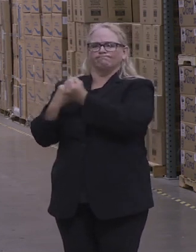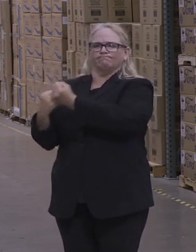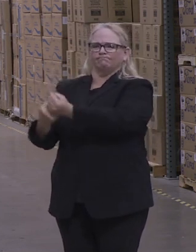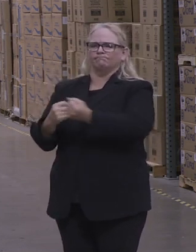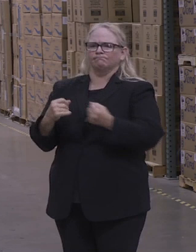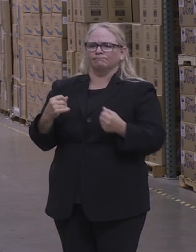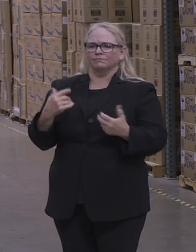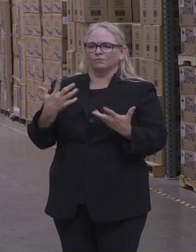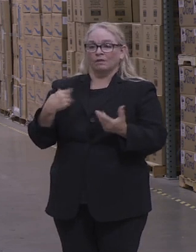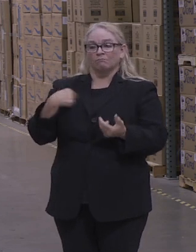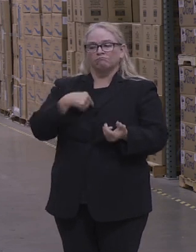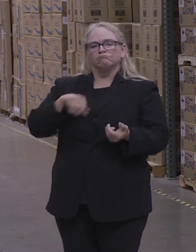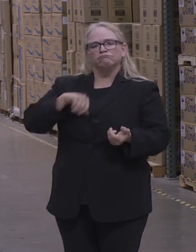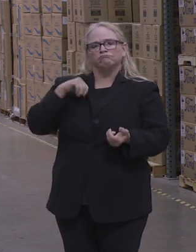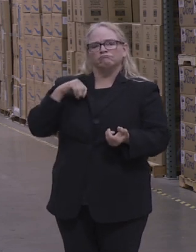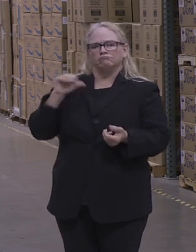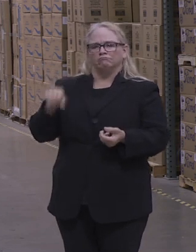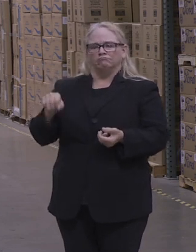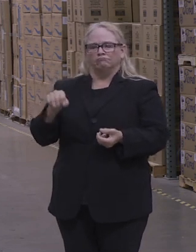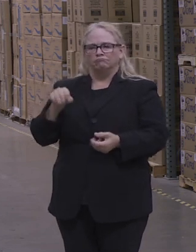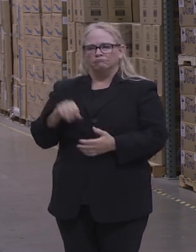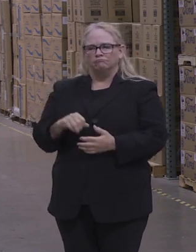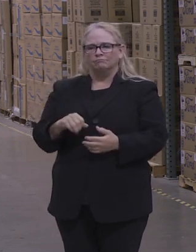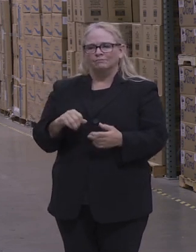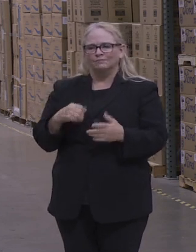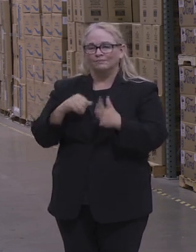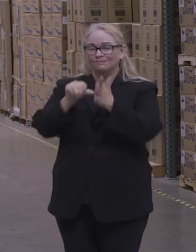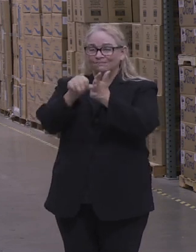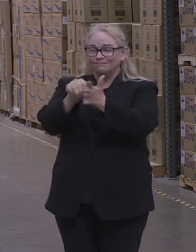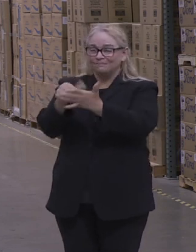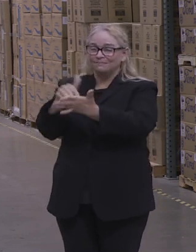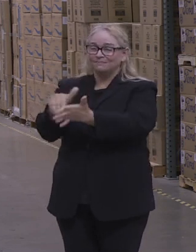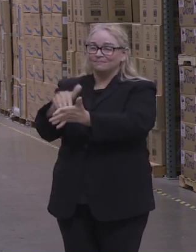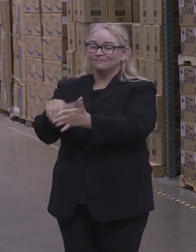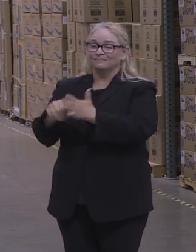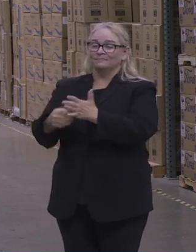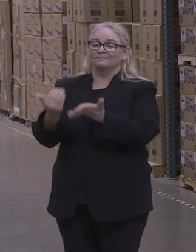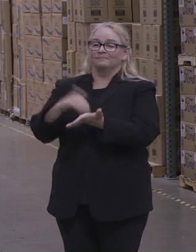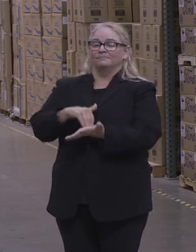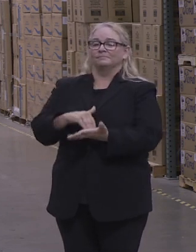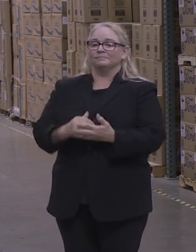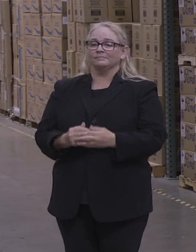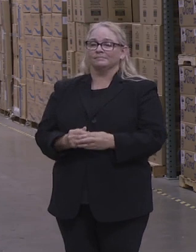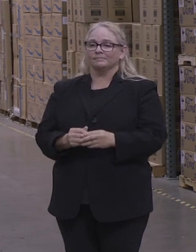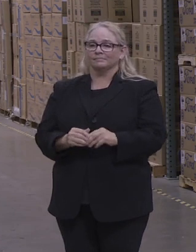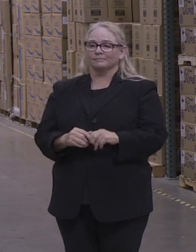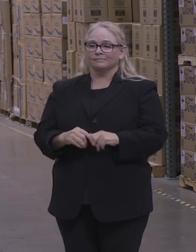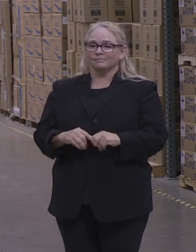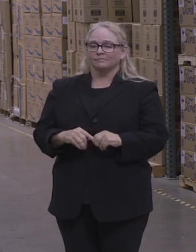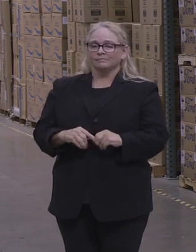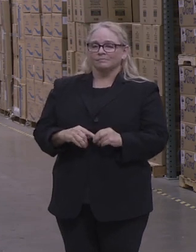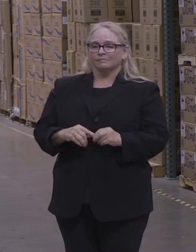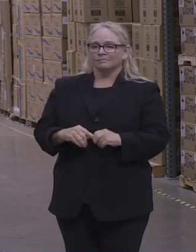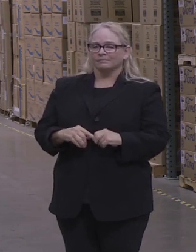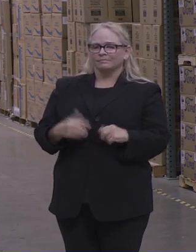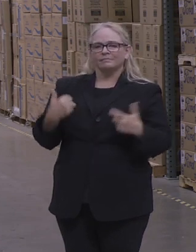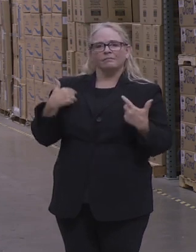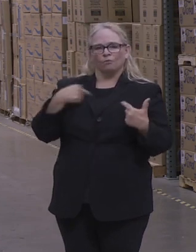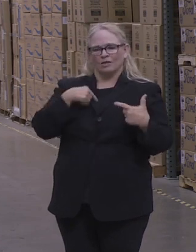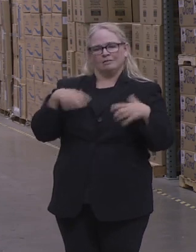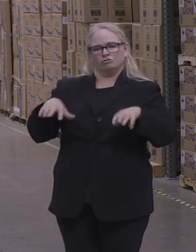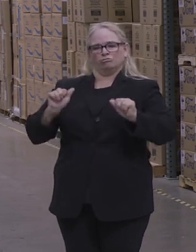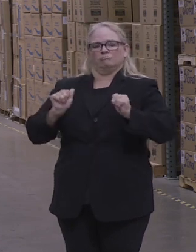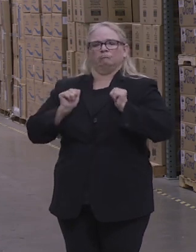pride, but it's also a point of emphasis that we decided to think outside the box. We did something big and